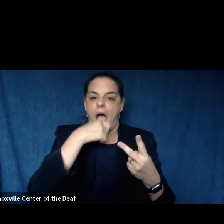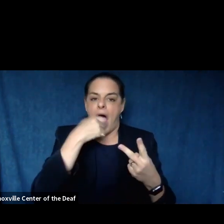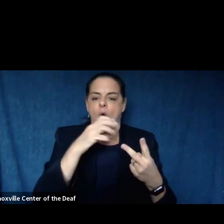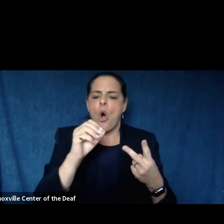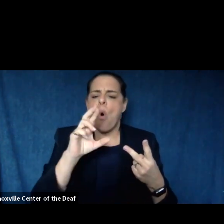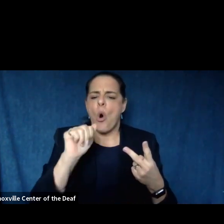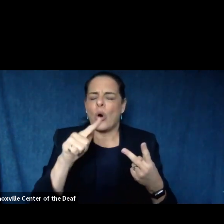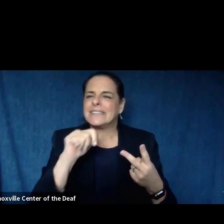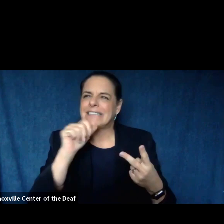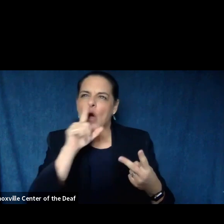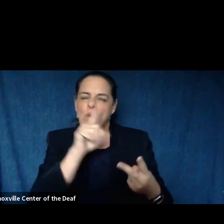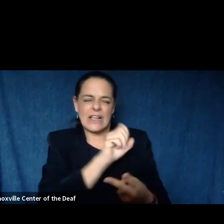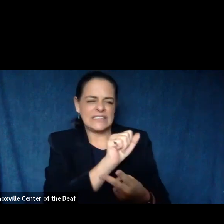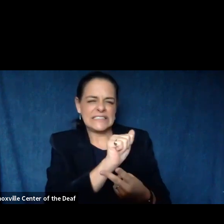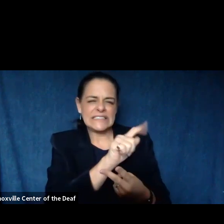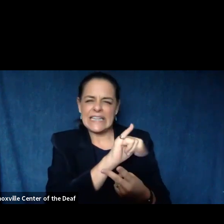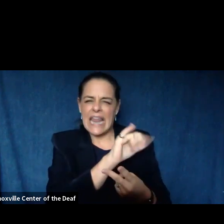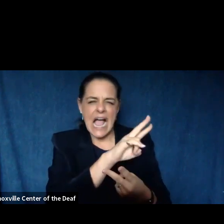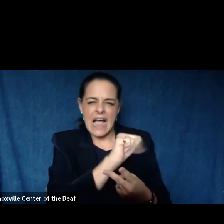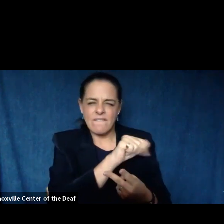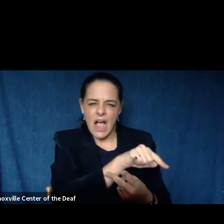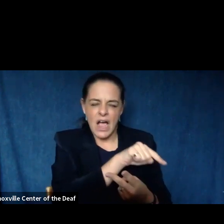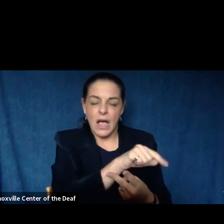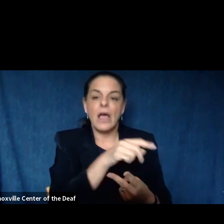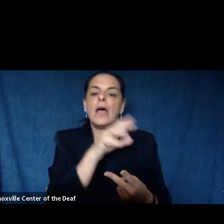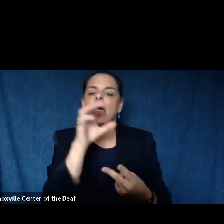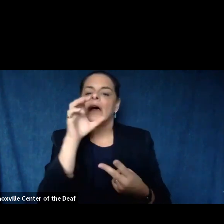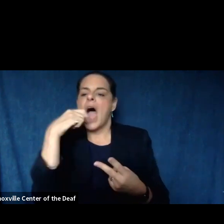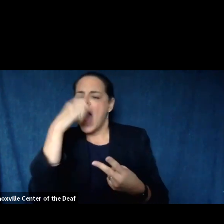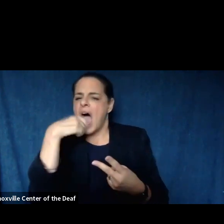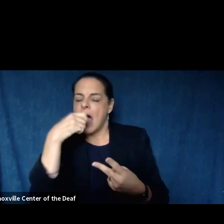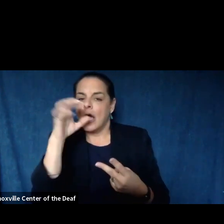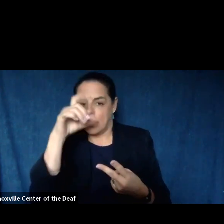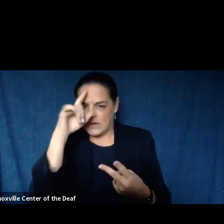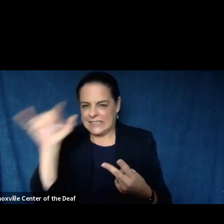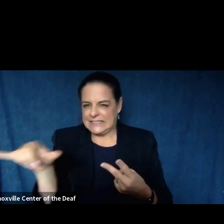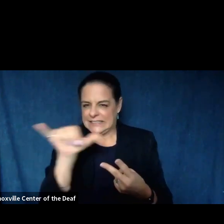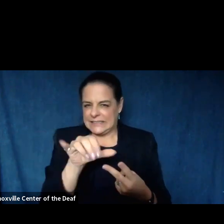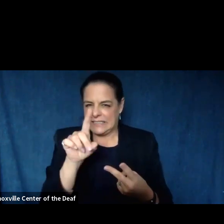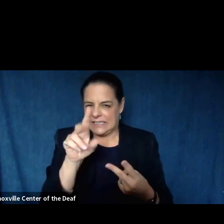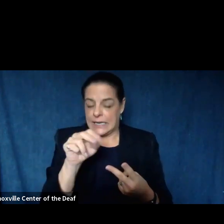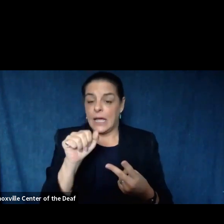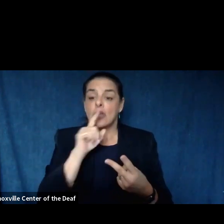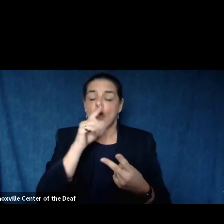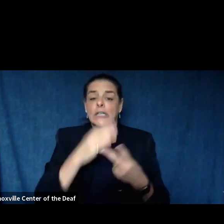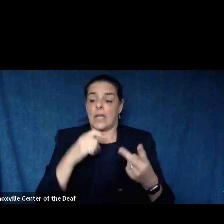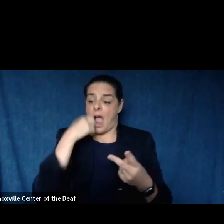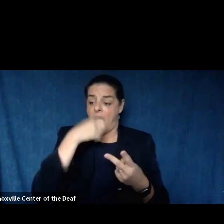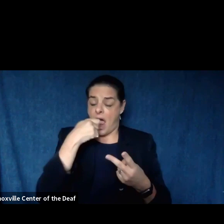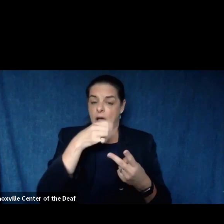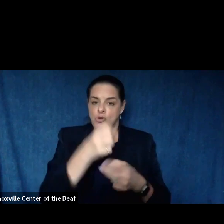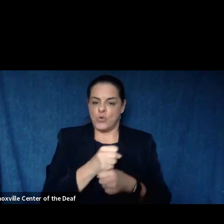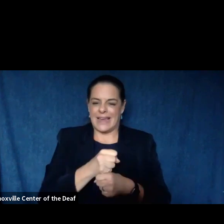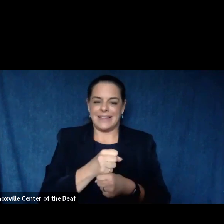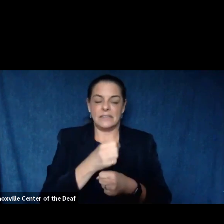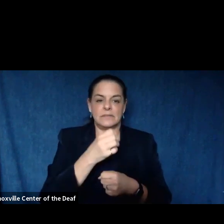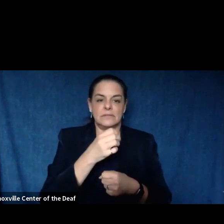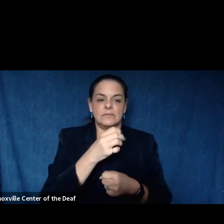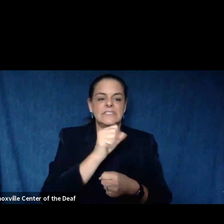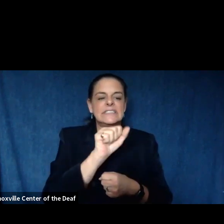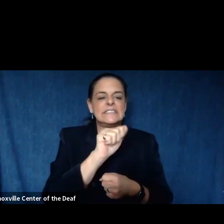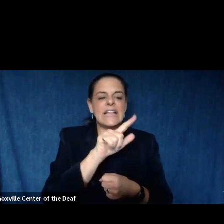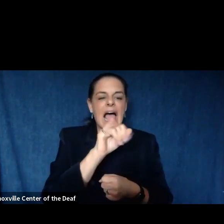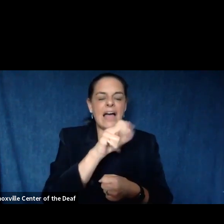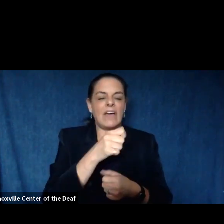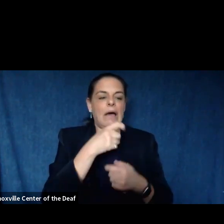not really a saliva test. Again, it's looking for the same DNA, because there are some saliva tests that you actually get a sample of saliva, and those, I'm